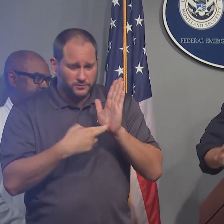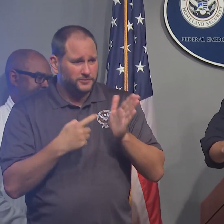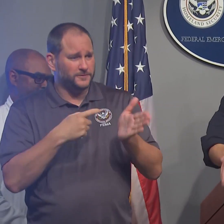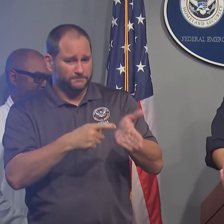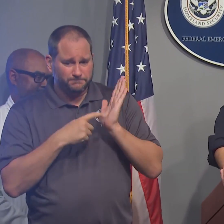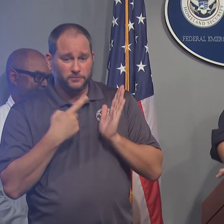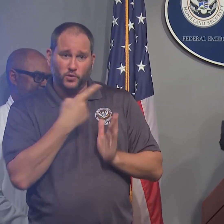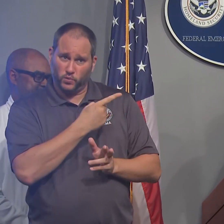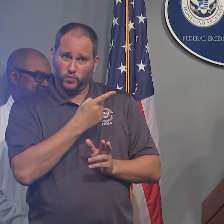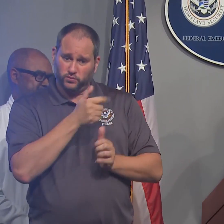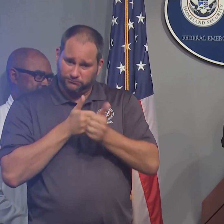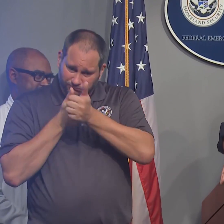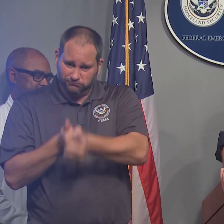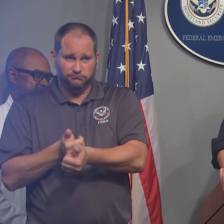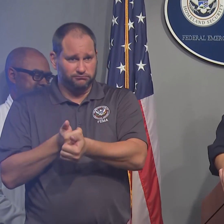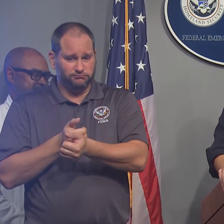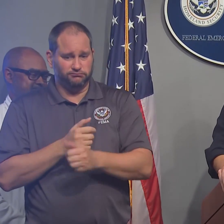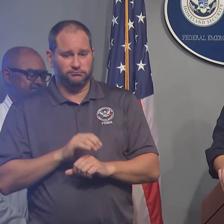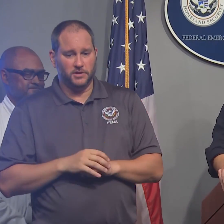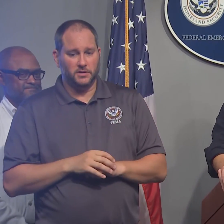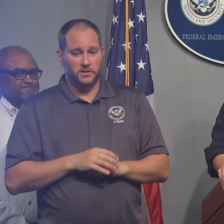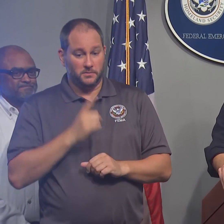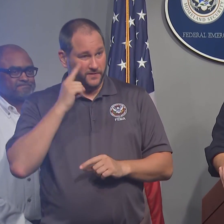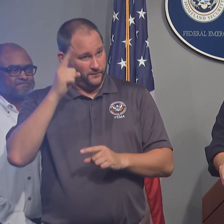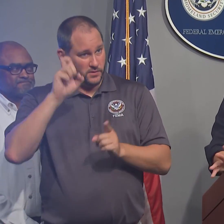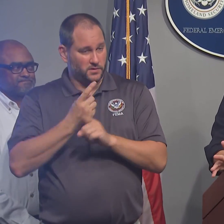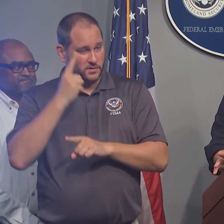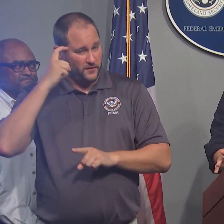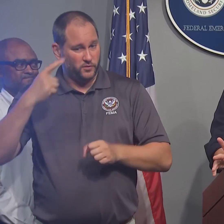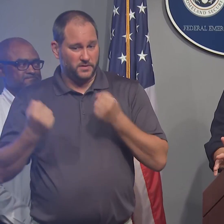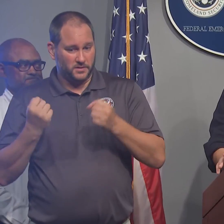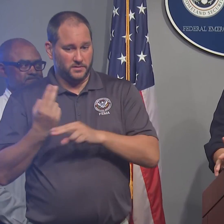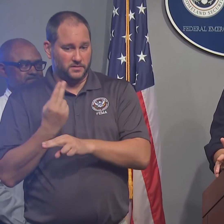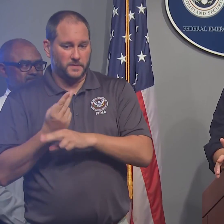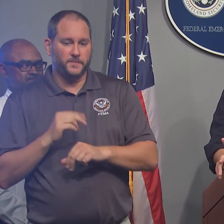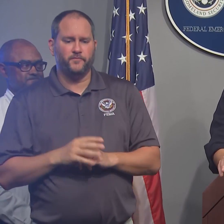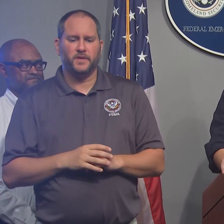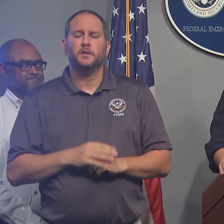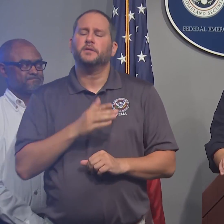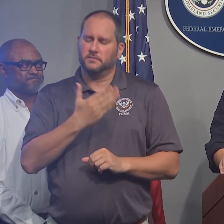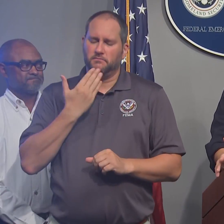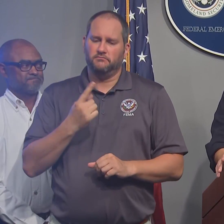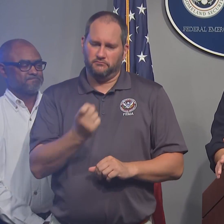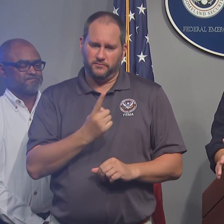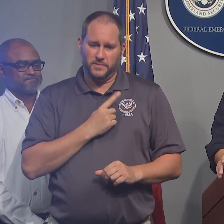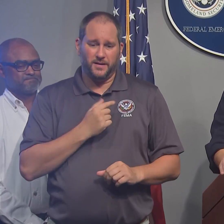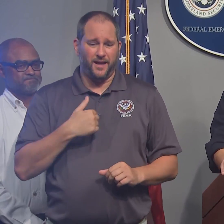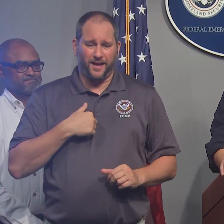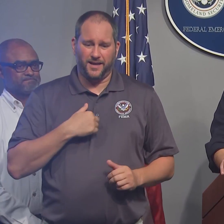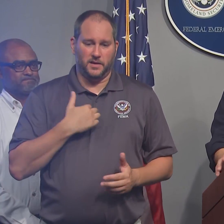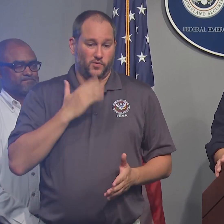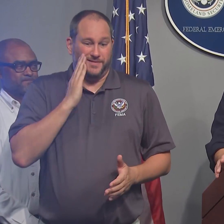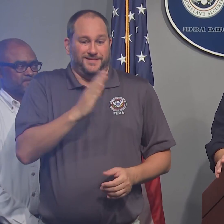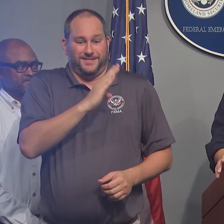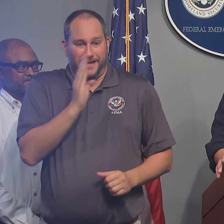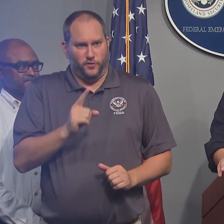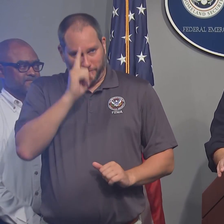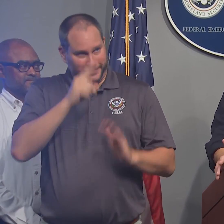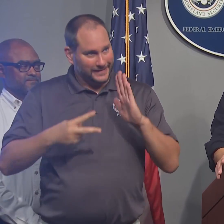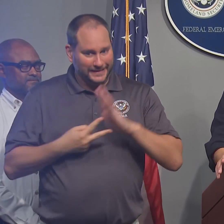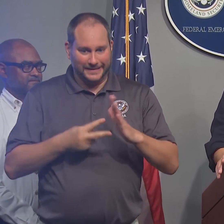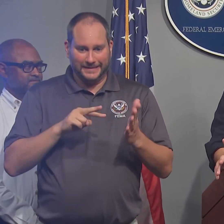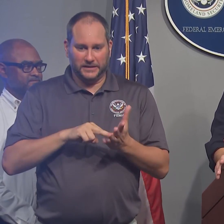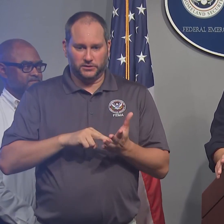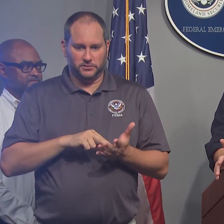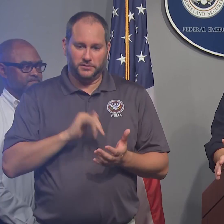Yeah, good question. I would never intentionally run a program incorrectly.